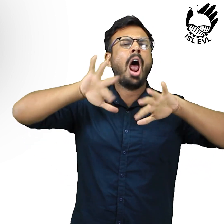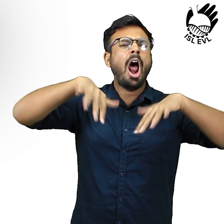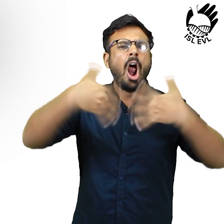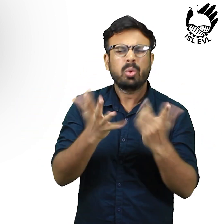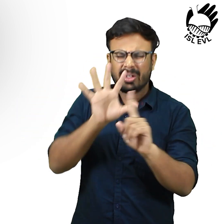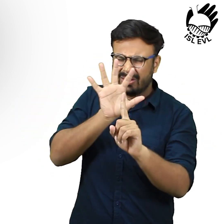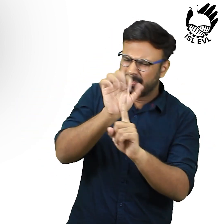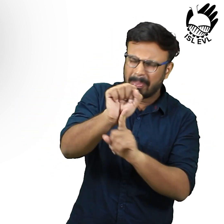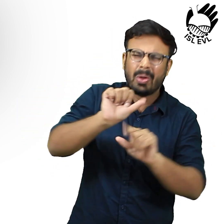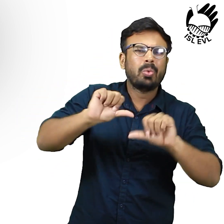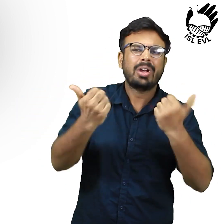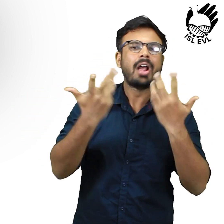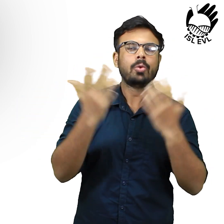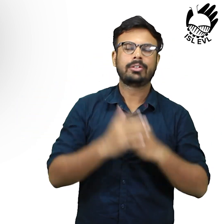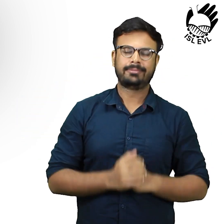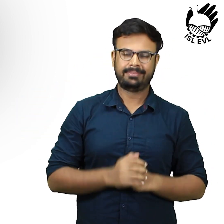can be used to map